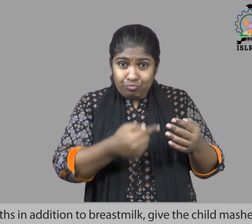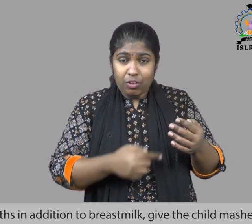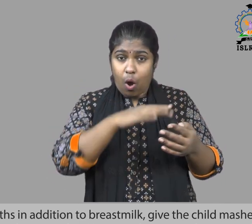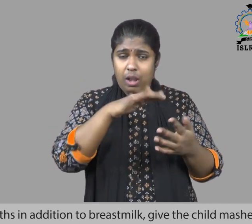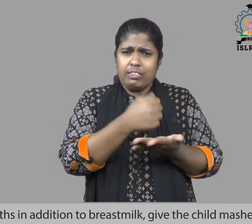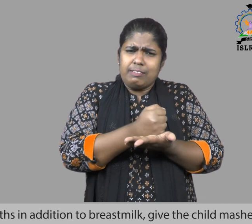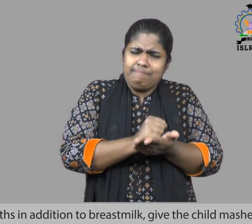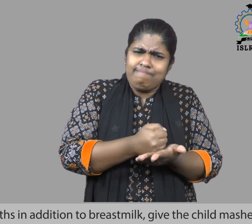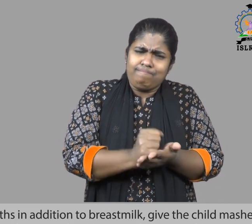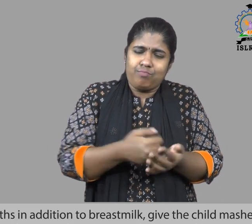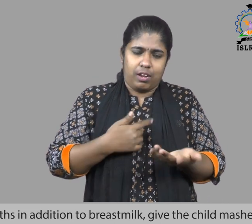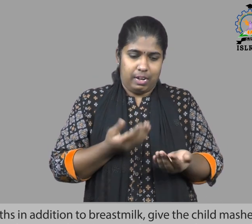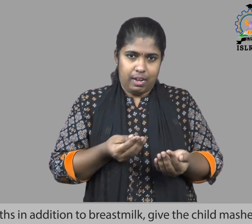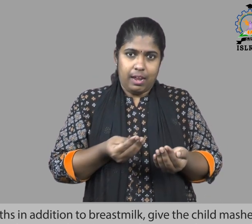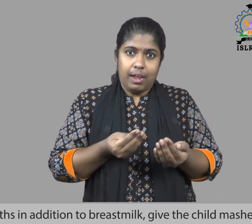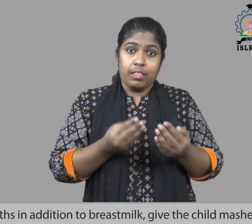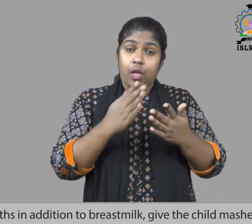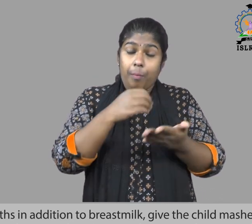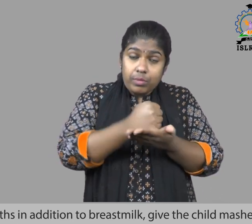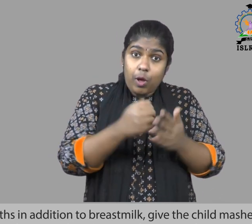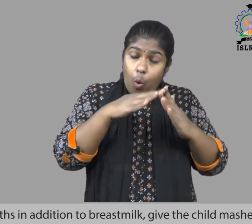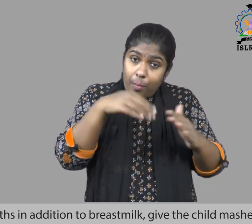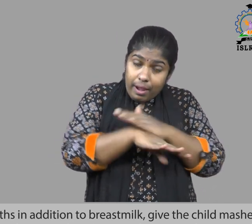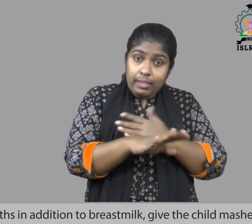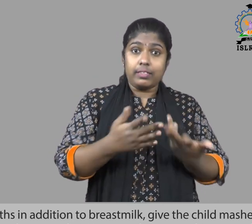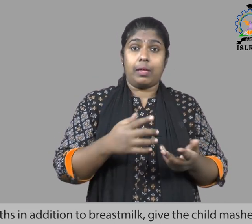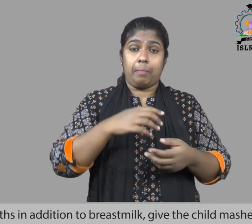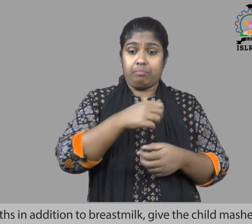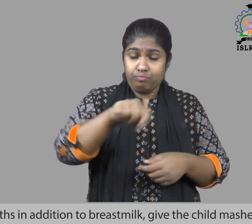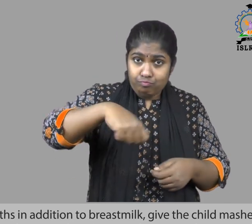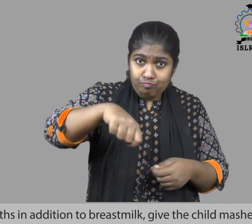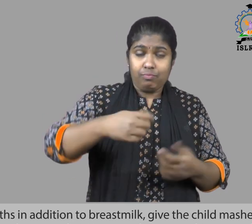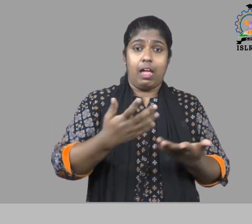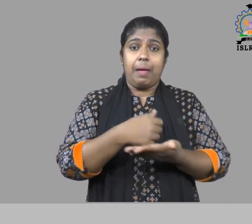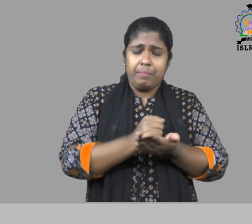add eggs, fish, meat.